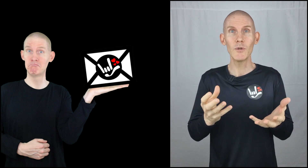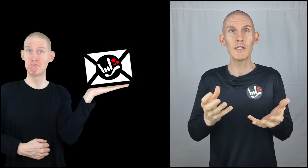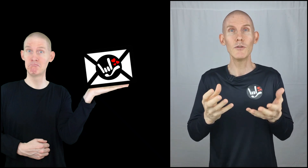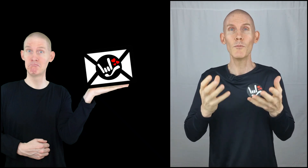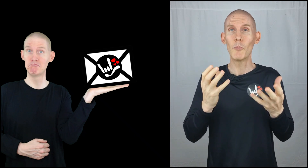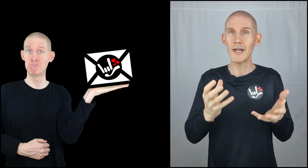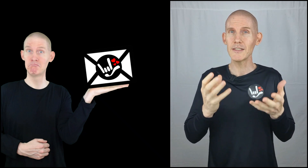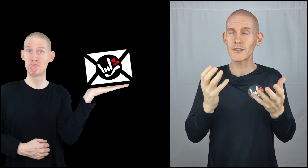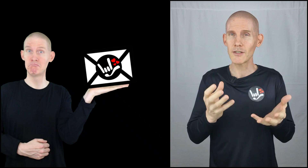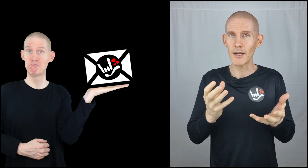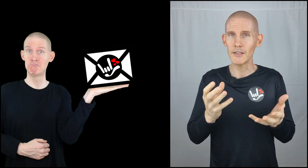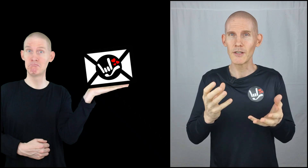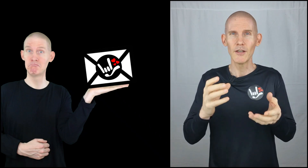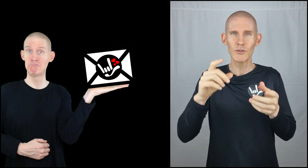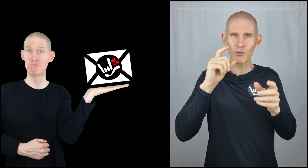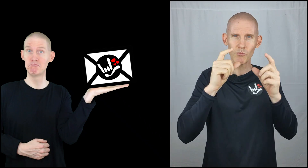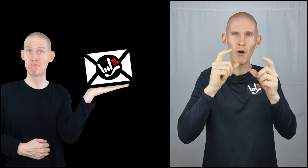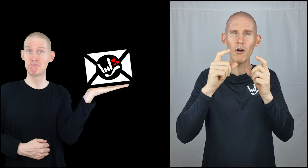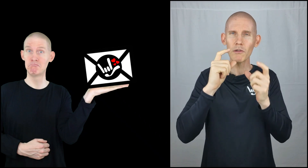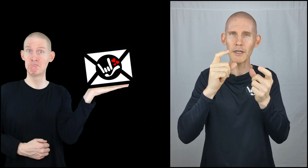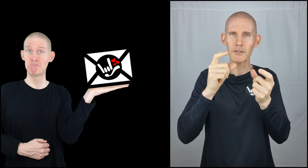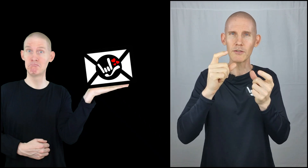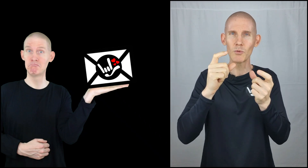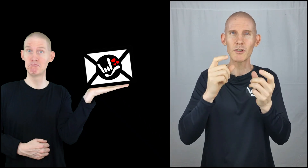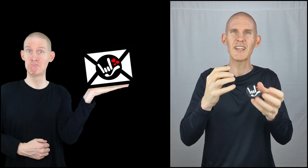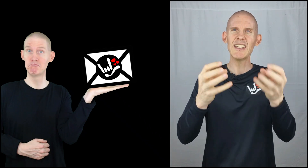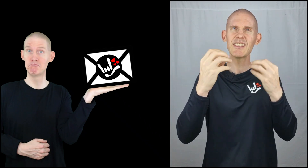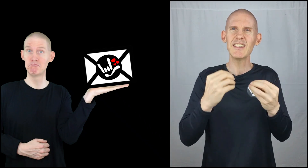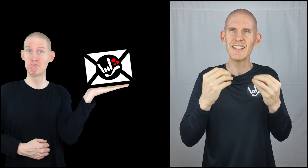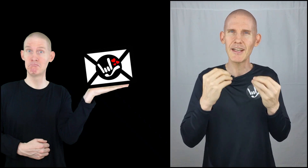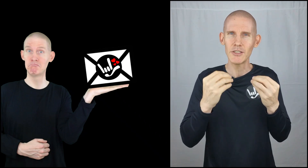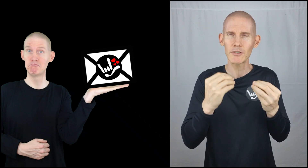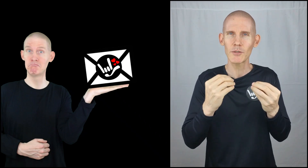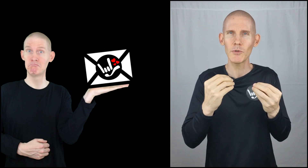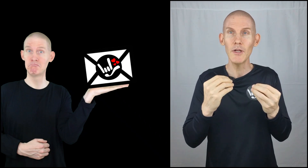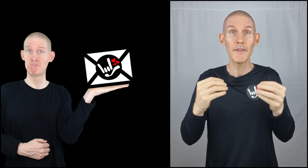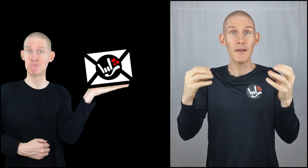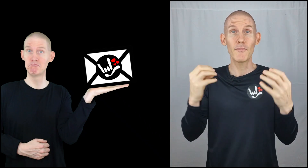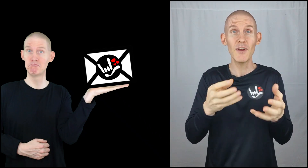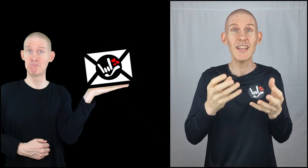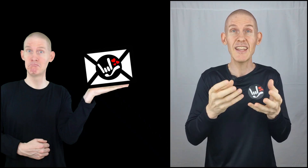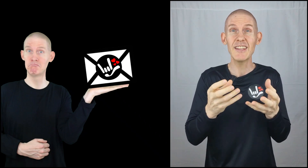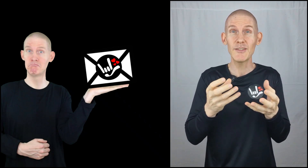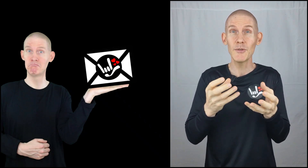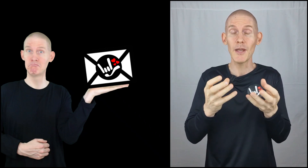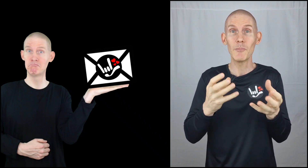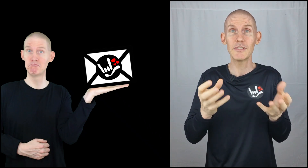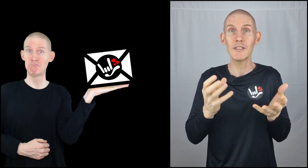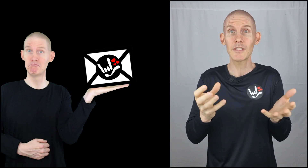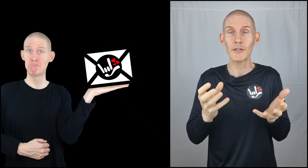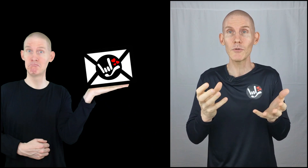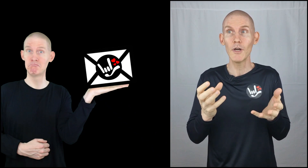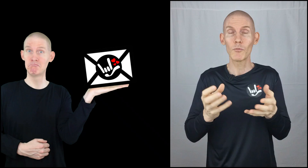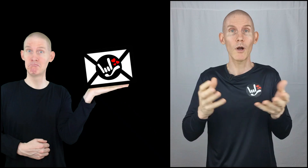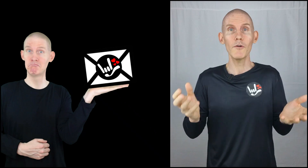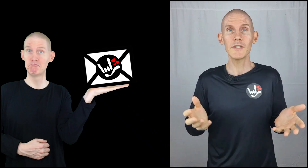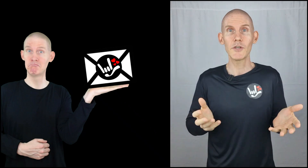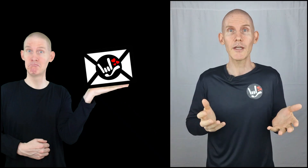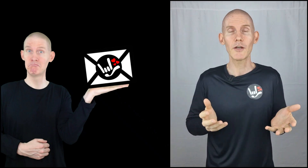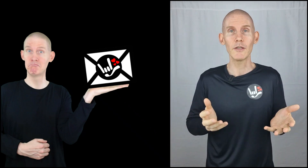can do bite-sized, small lessons which are easily digestible, that fit into a busy schedule. We're already checking our